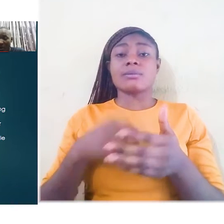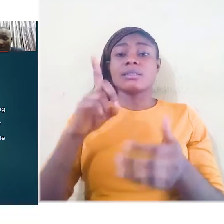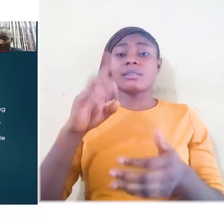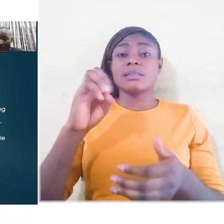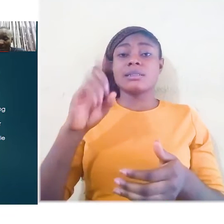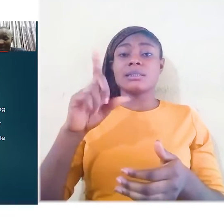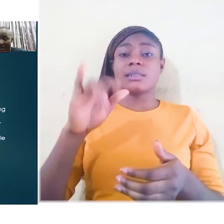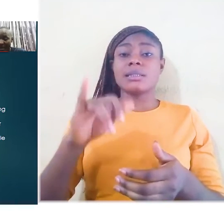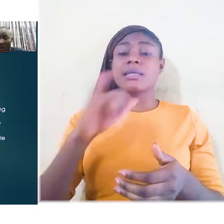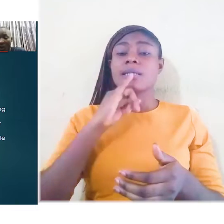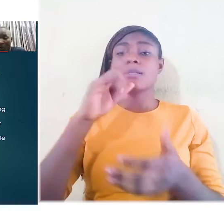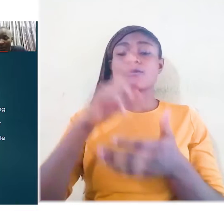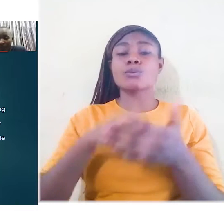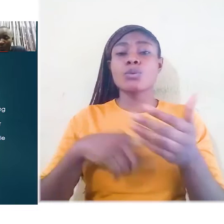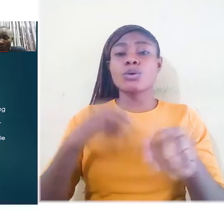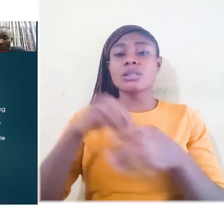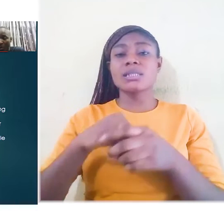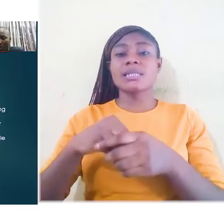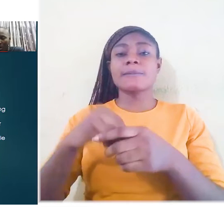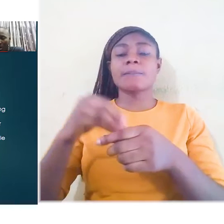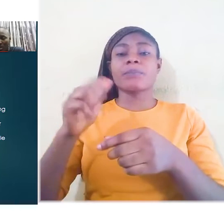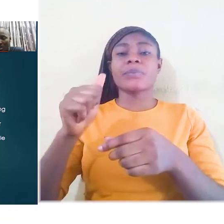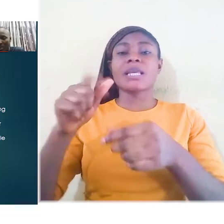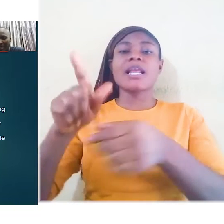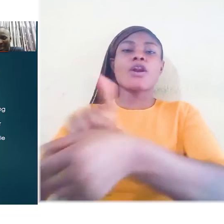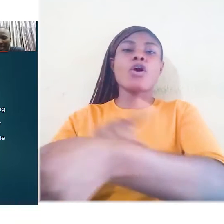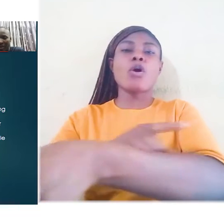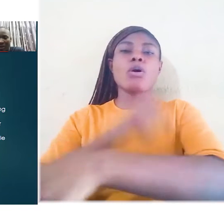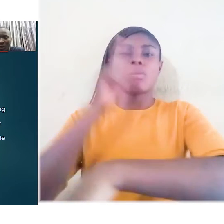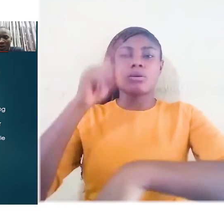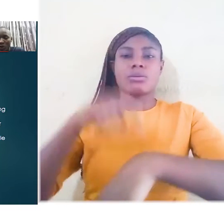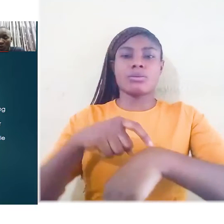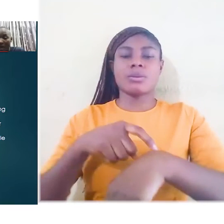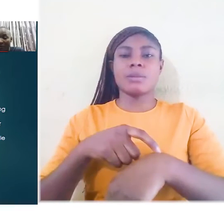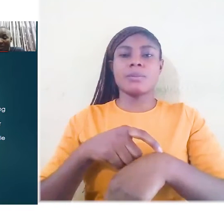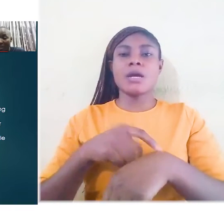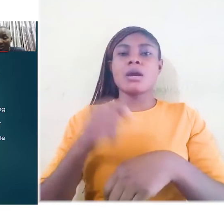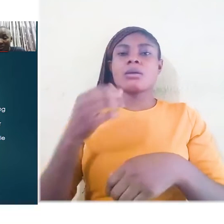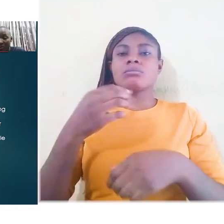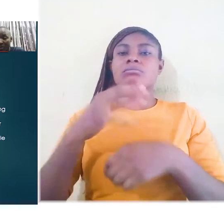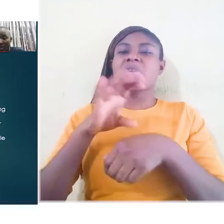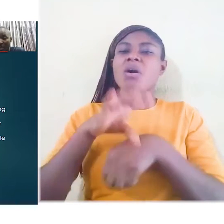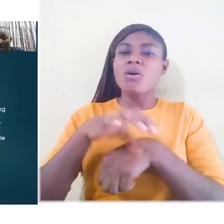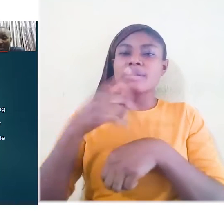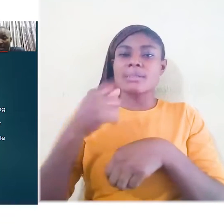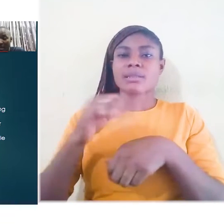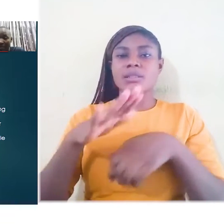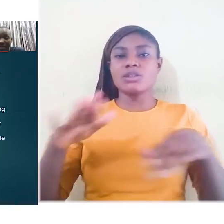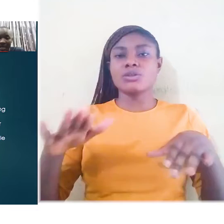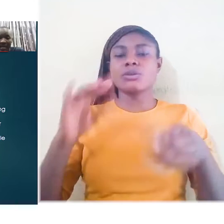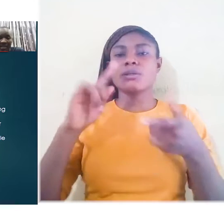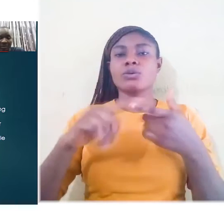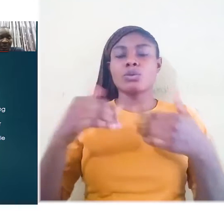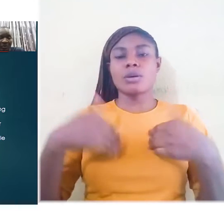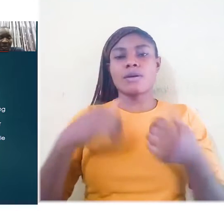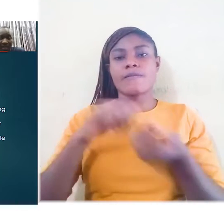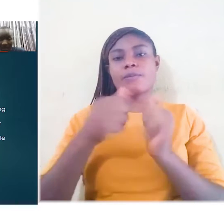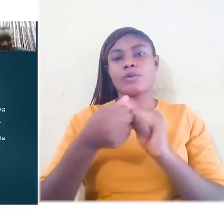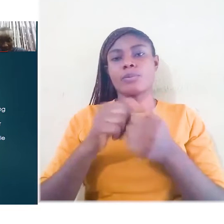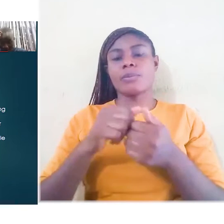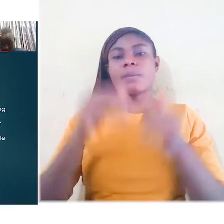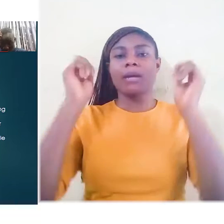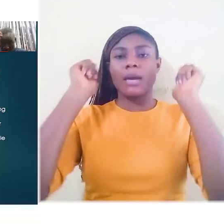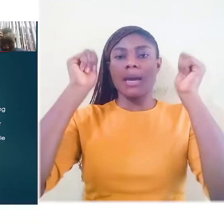or in a long run will cause the child to have issues academically, as you will